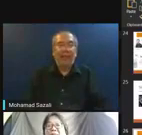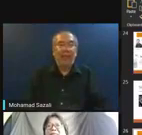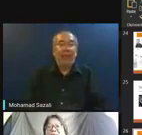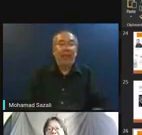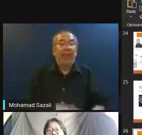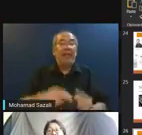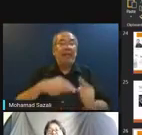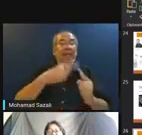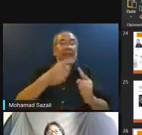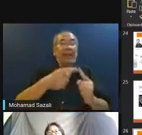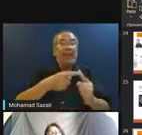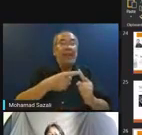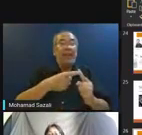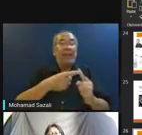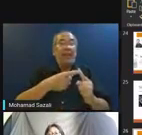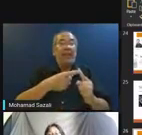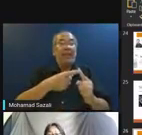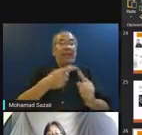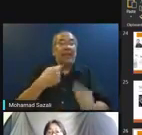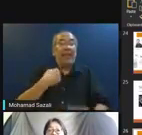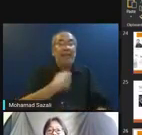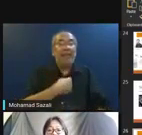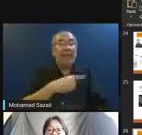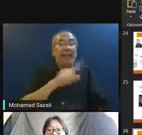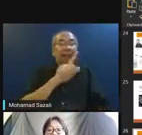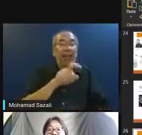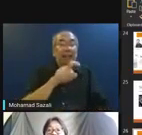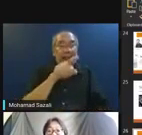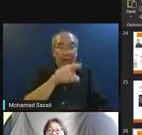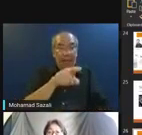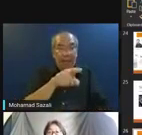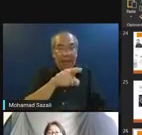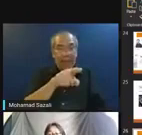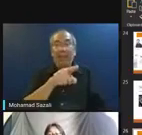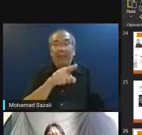basic sign for you to learn how to communicate with that person.